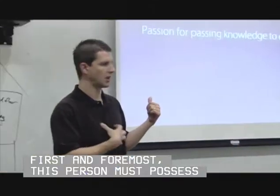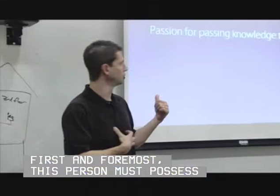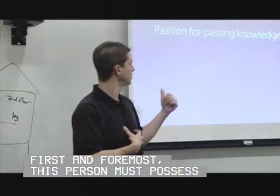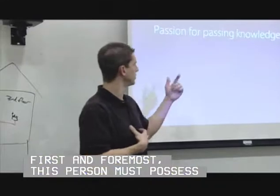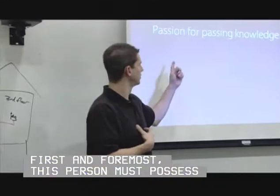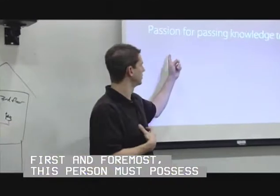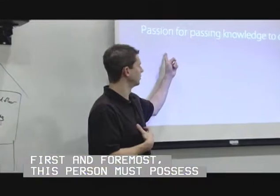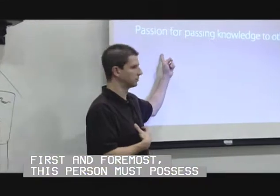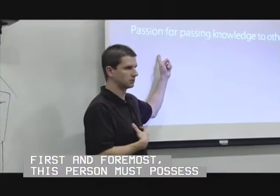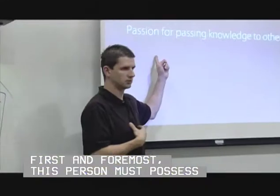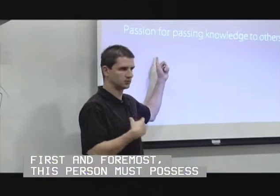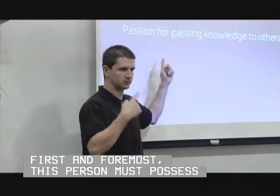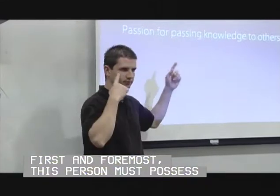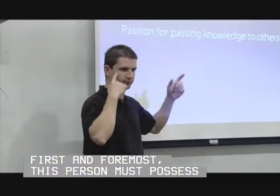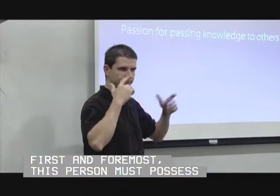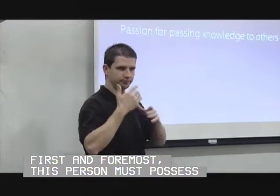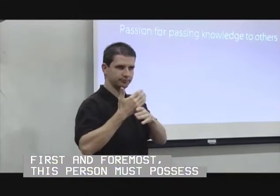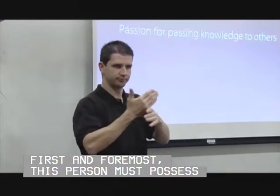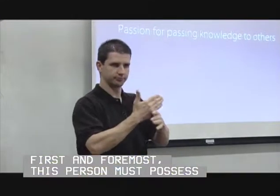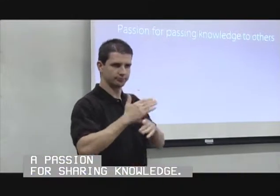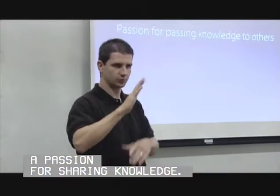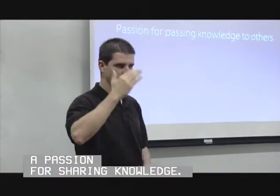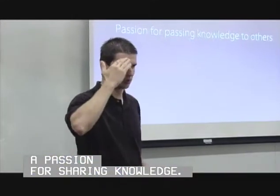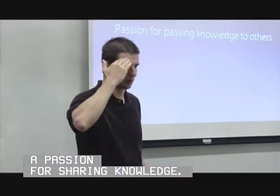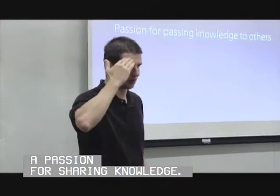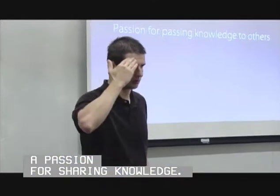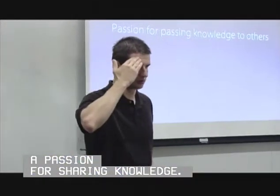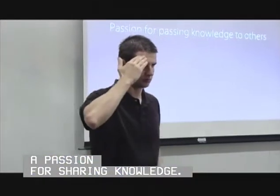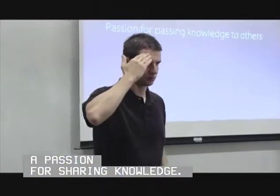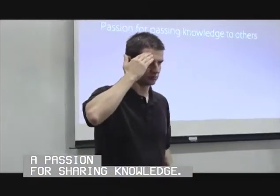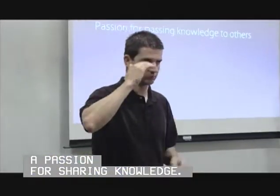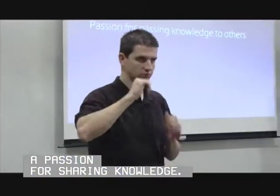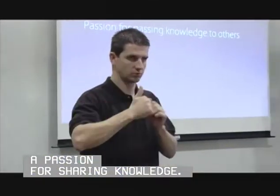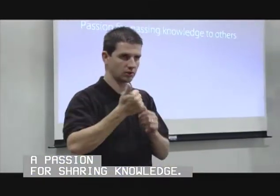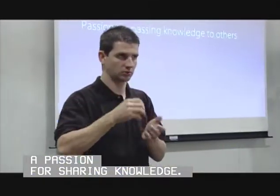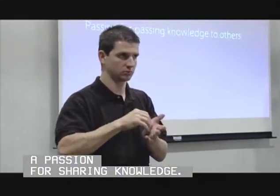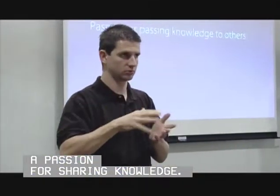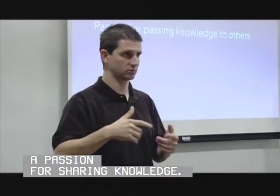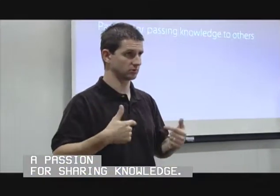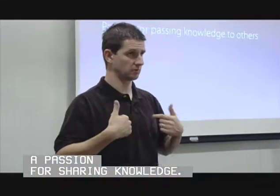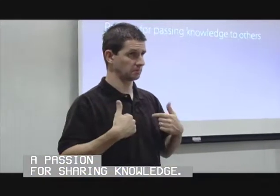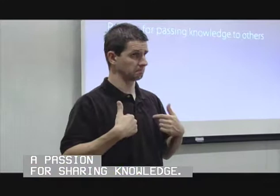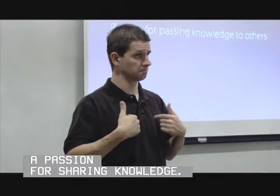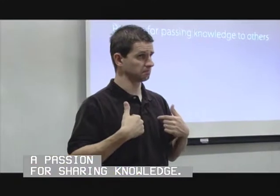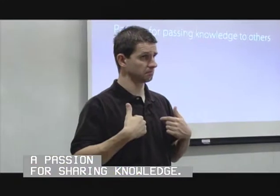First and foremost, this person must possess a passion for sharing knowledge.